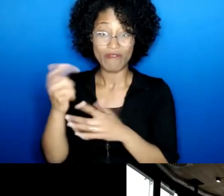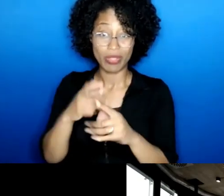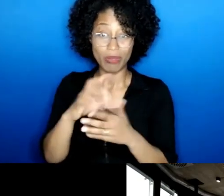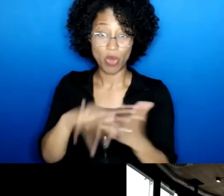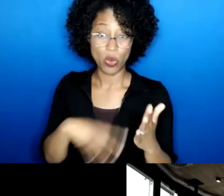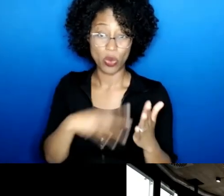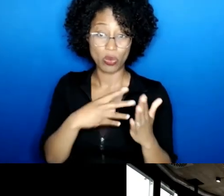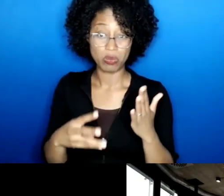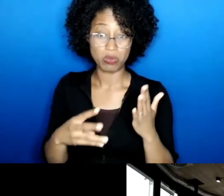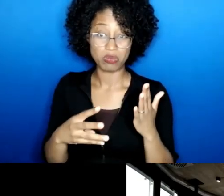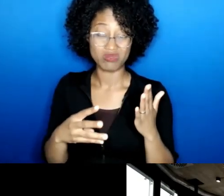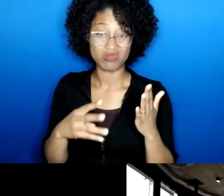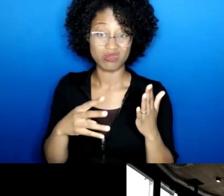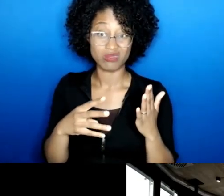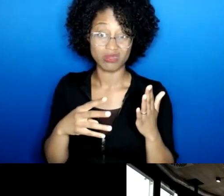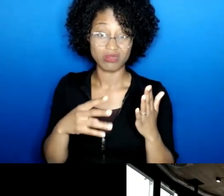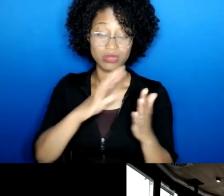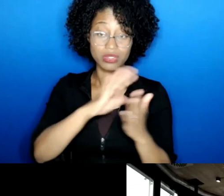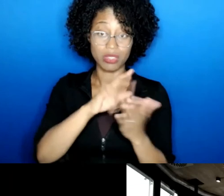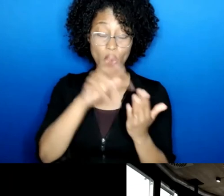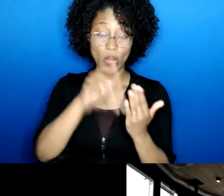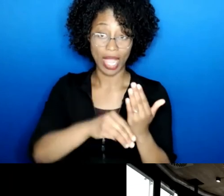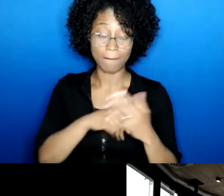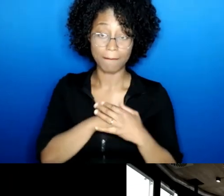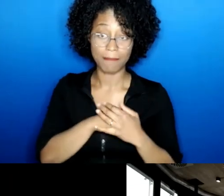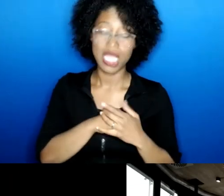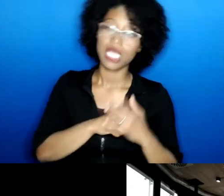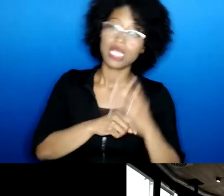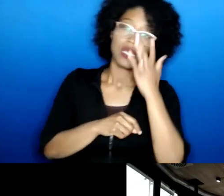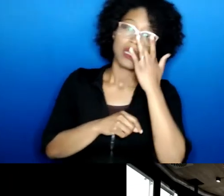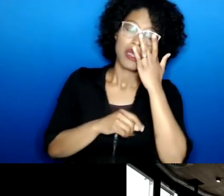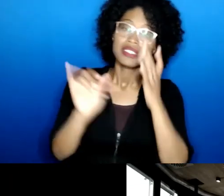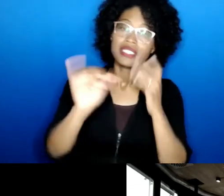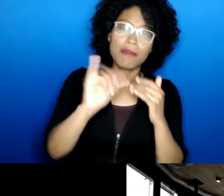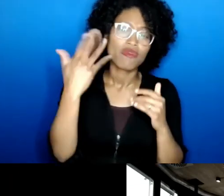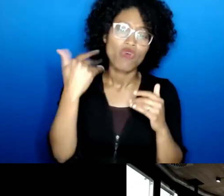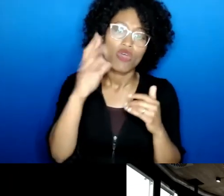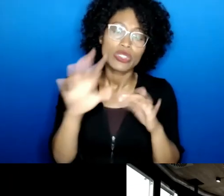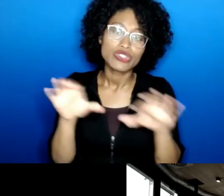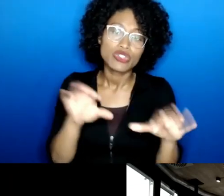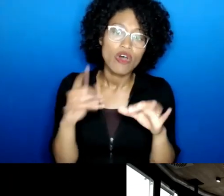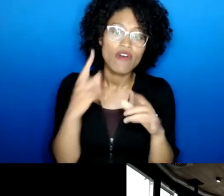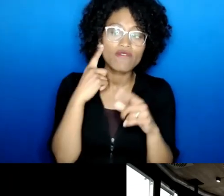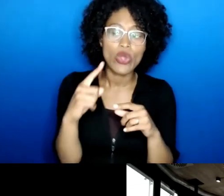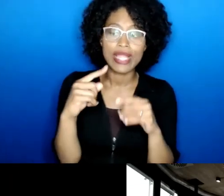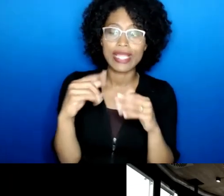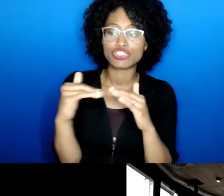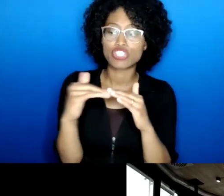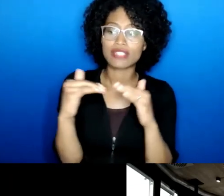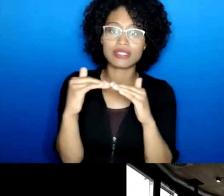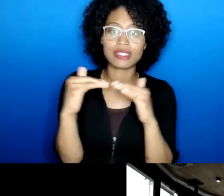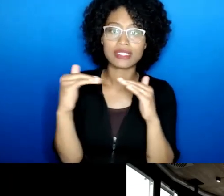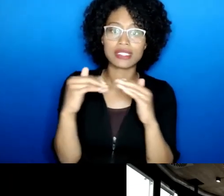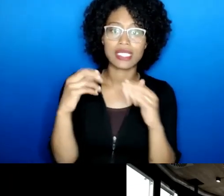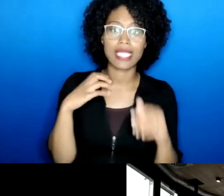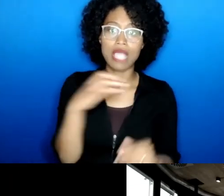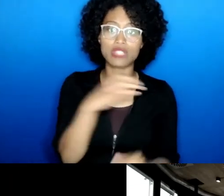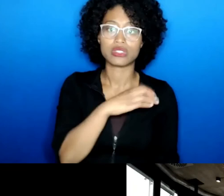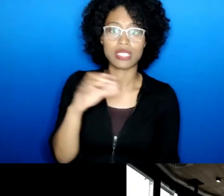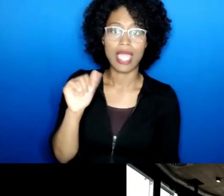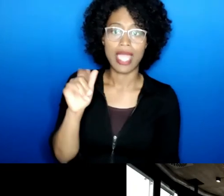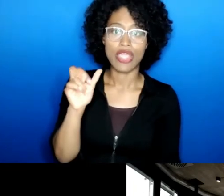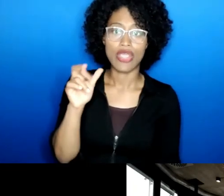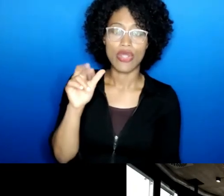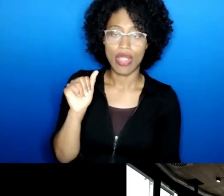been done in any other year. And just as AERA Council emphasized, we needed to